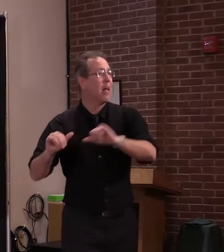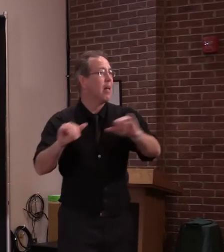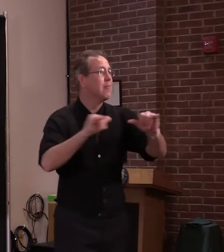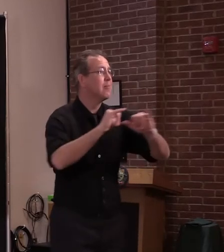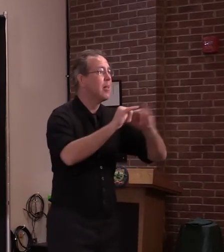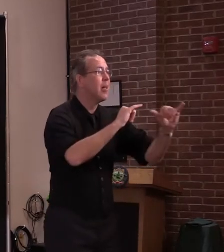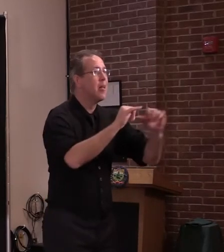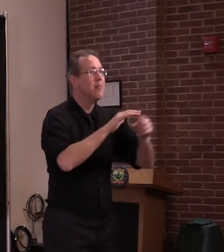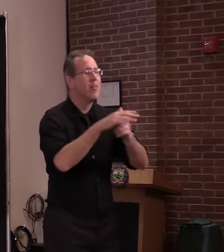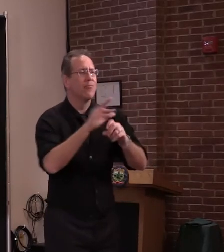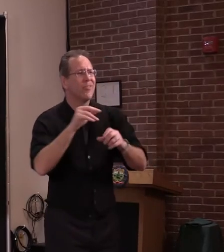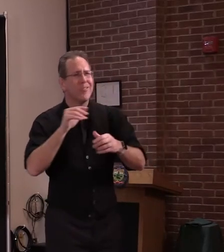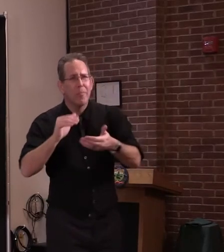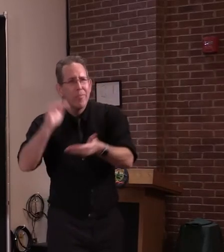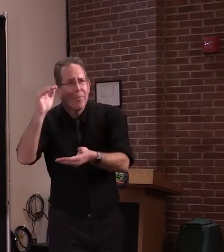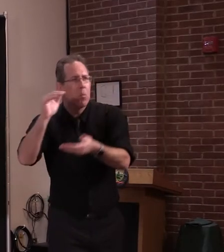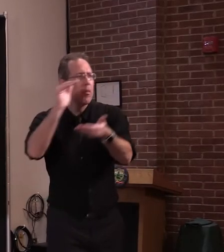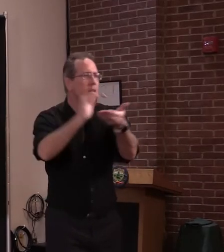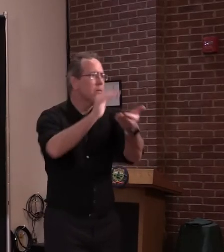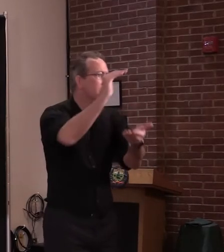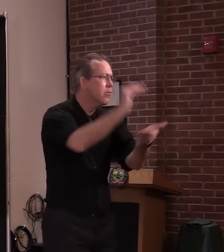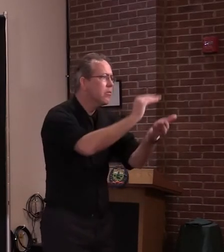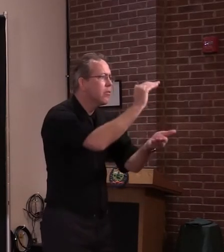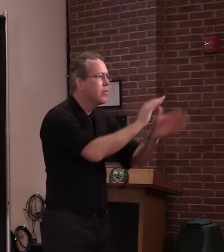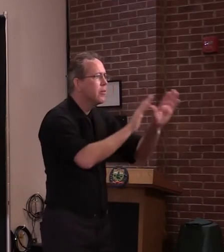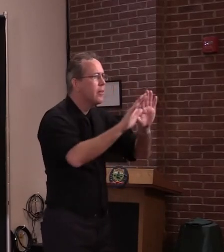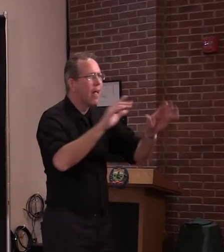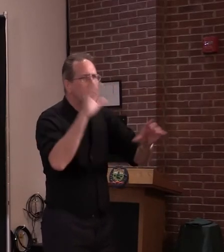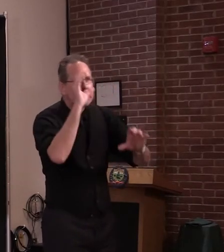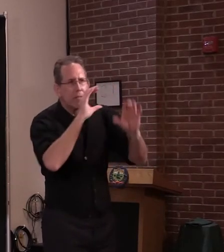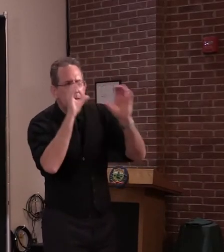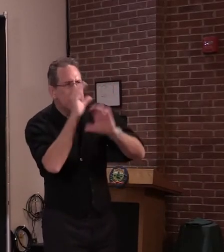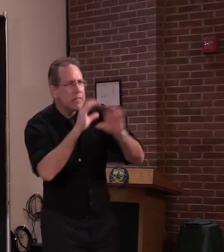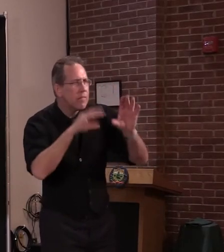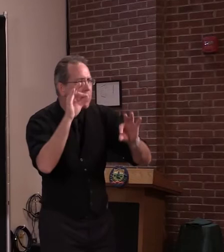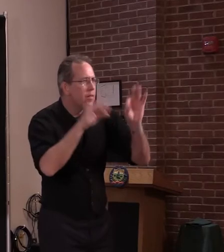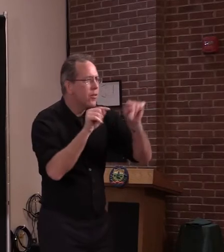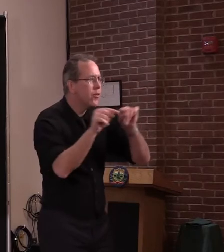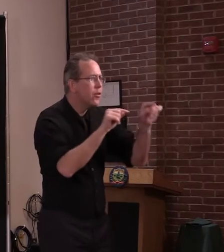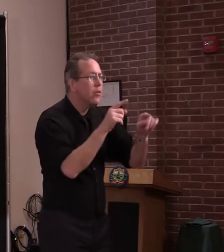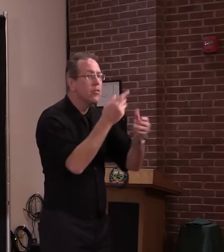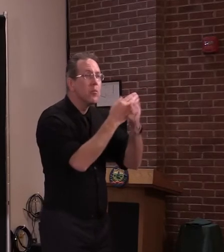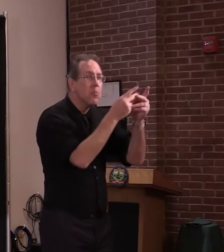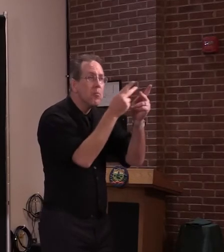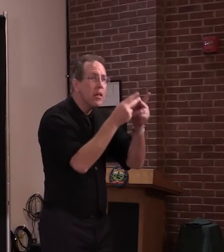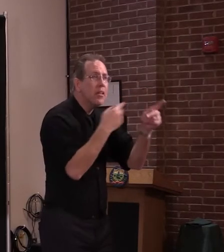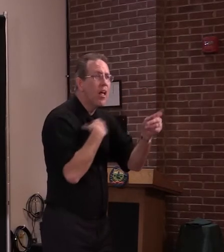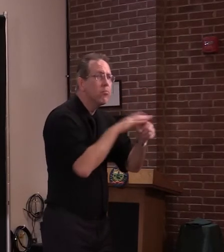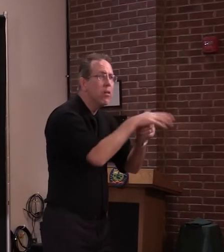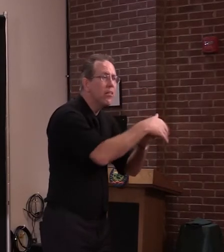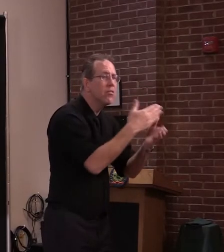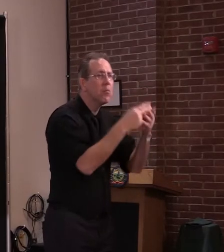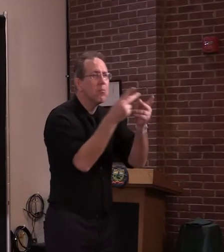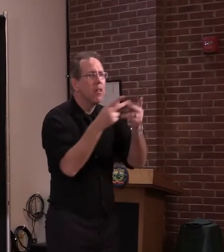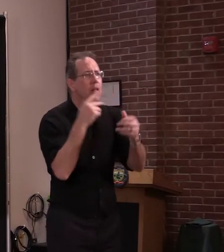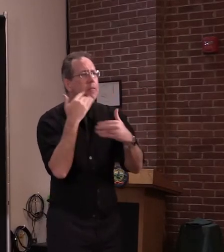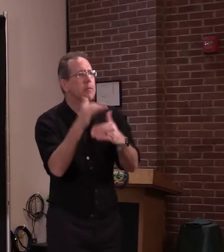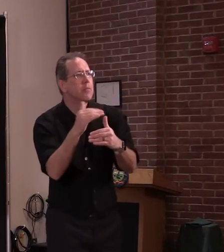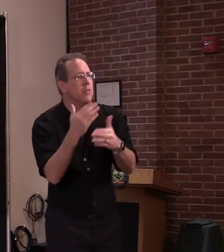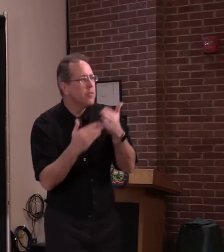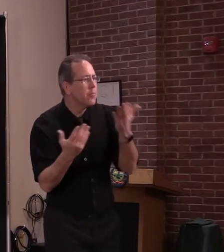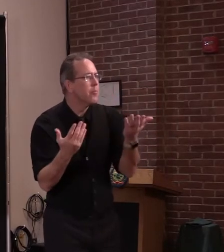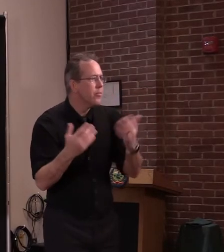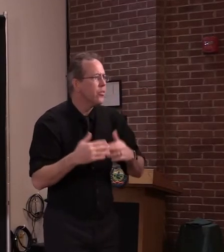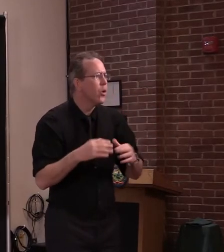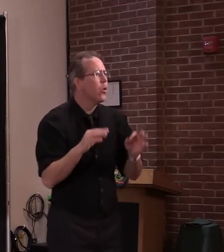are continuing to diversify the test platforms that are coming into the state, and we'll keep you informed as those open up and